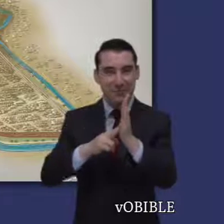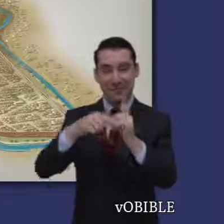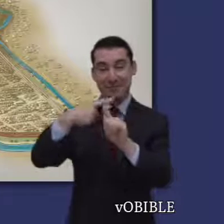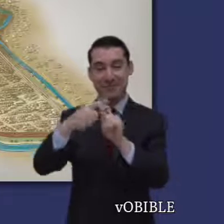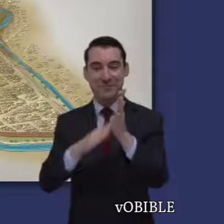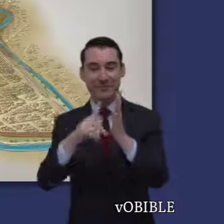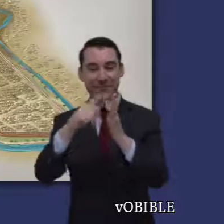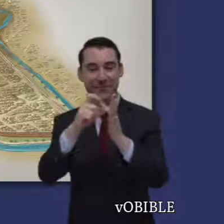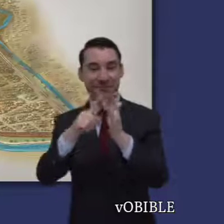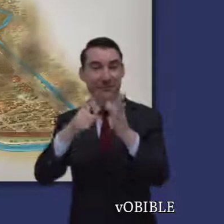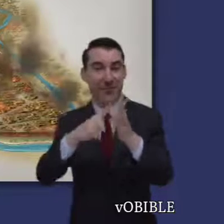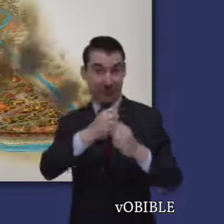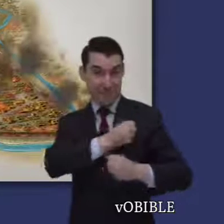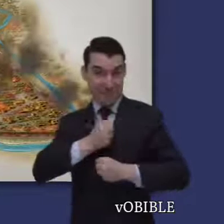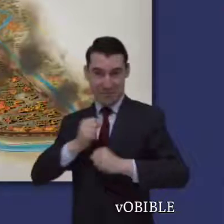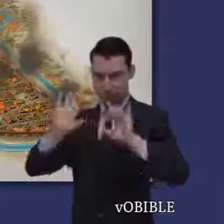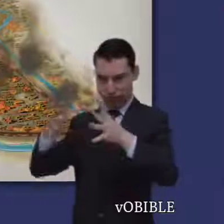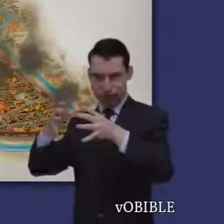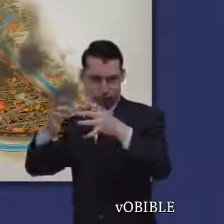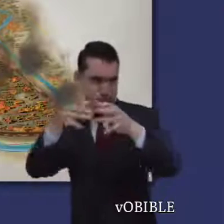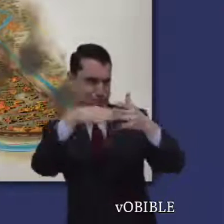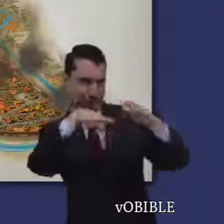Media to capture the city and destroy it.